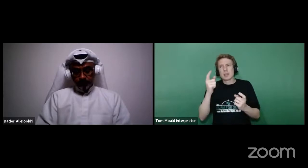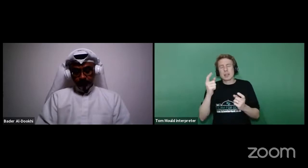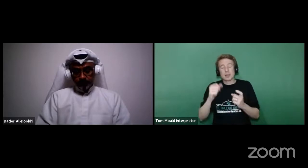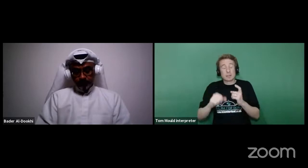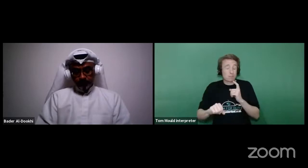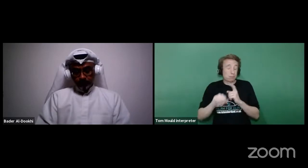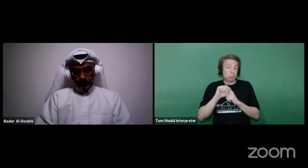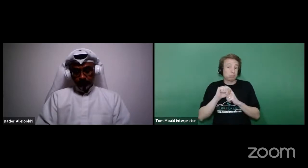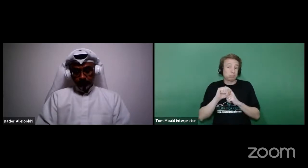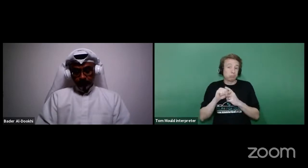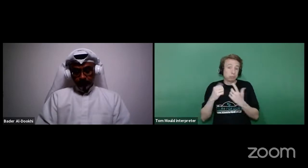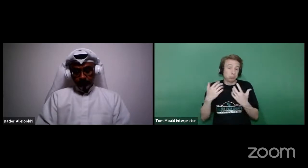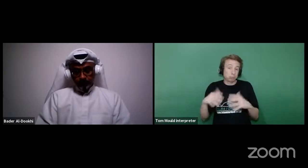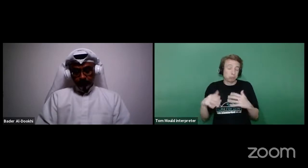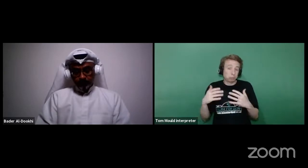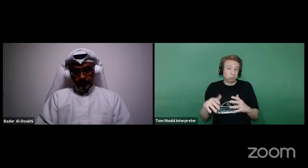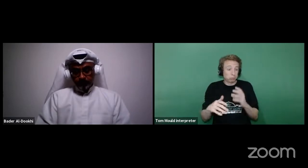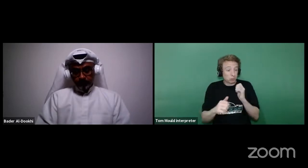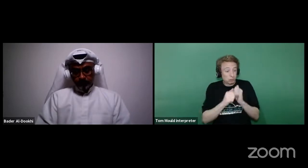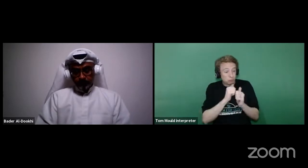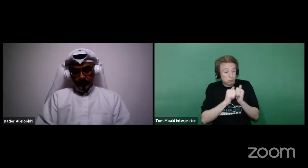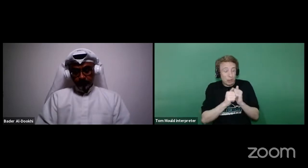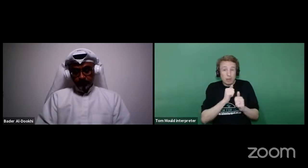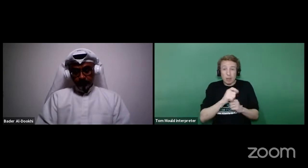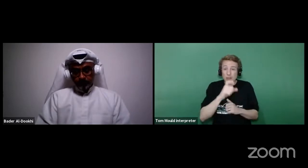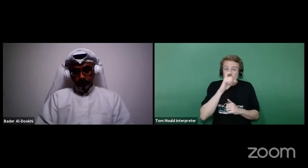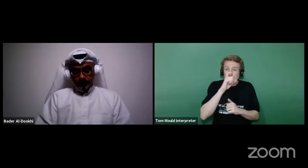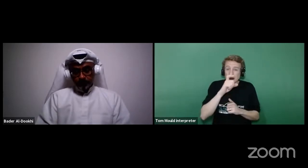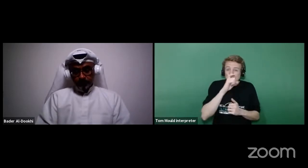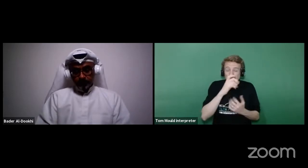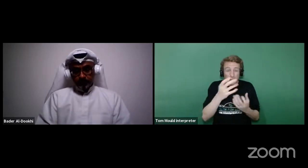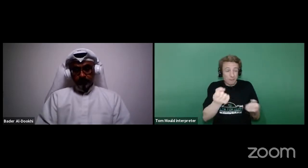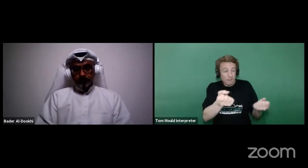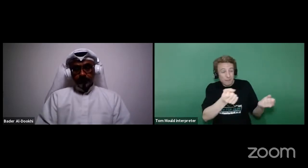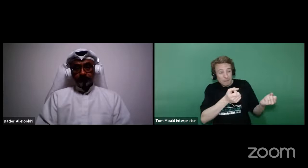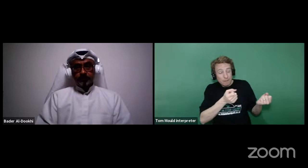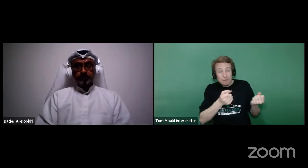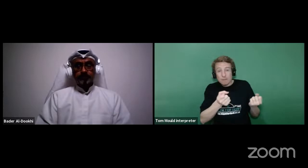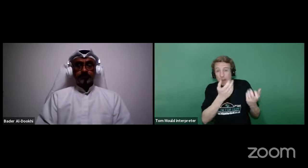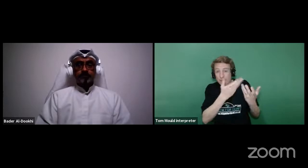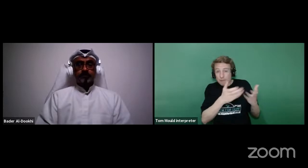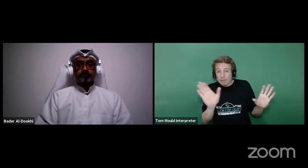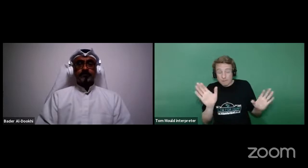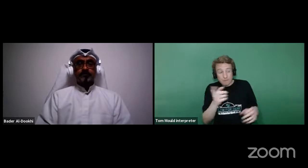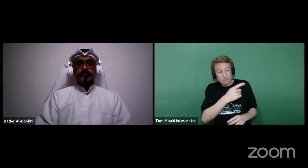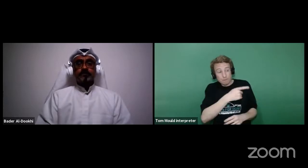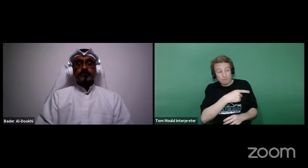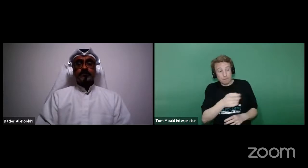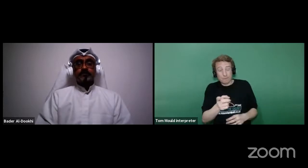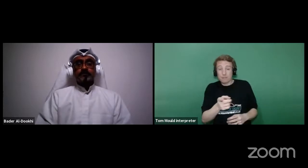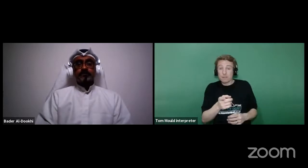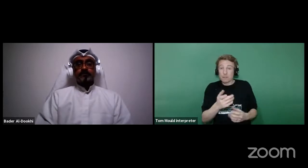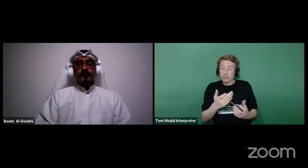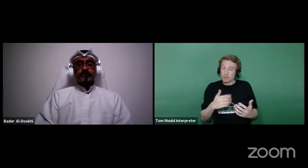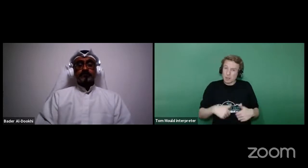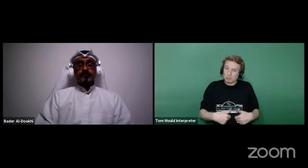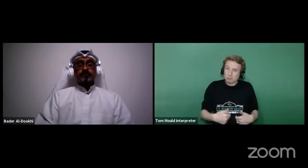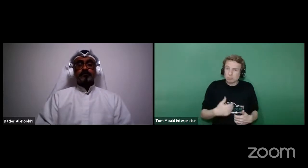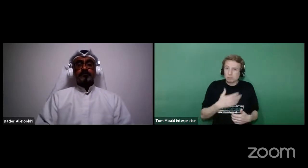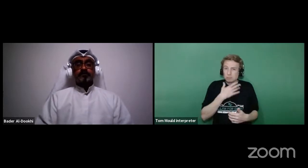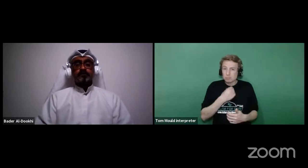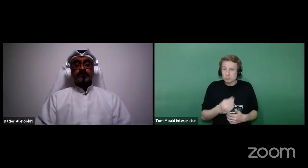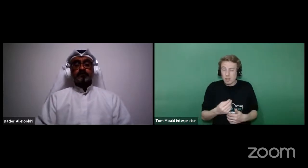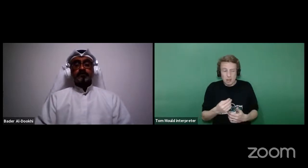from amongst their brethren, their brothers and their sisters, who feel this way and who have this lack of food and